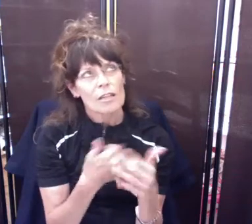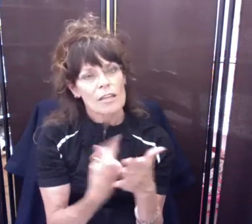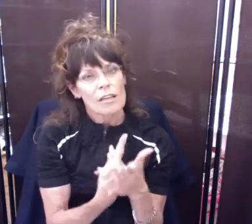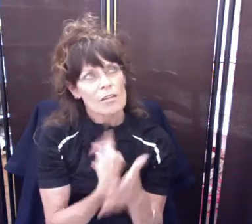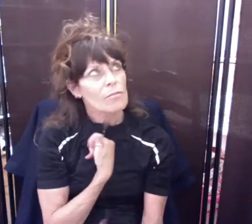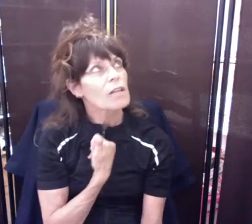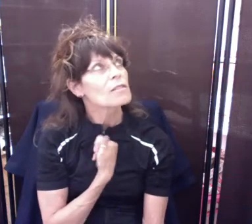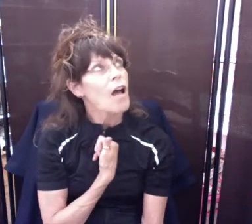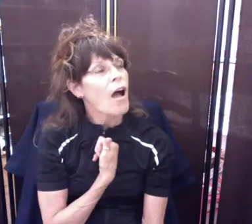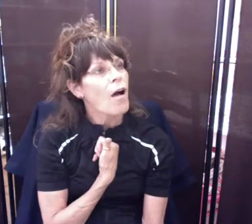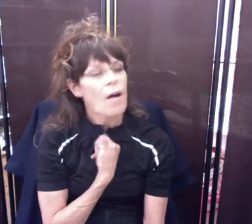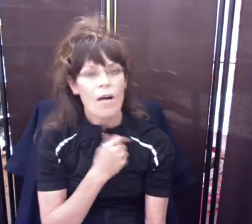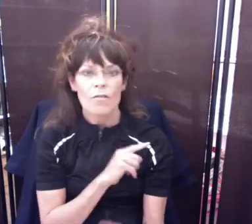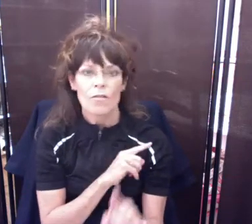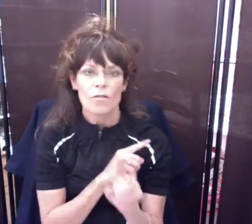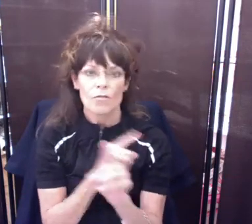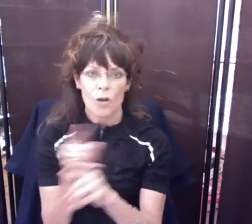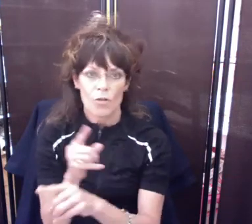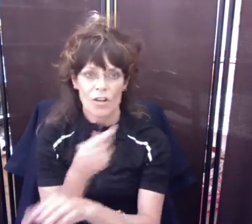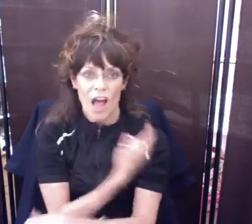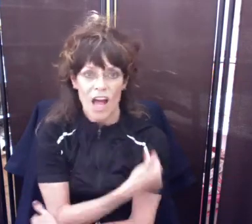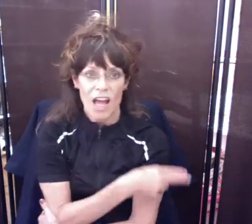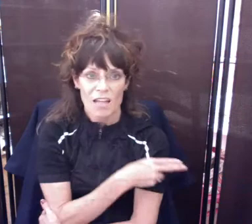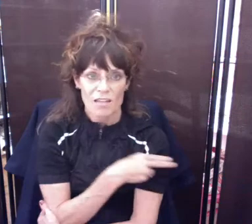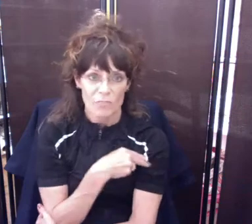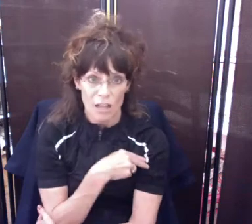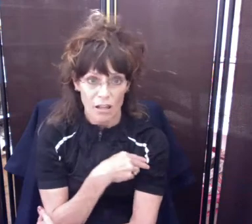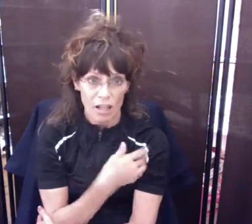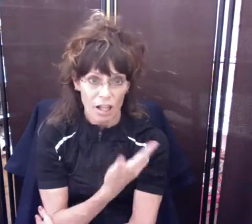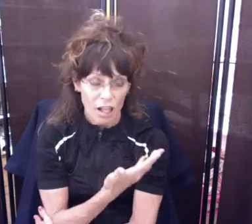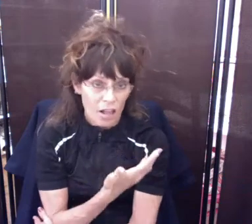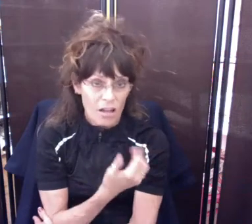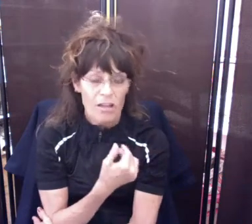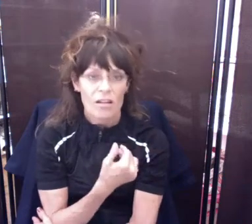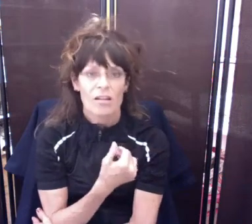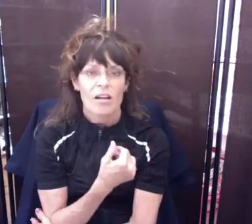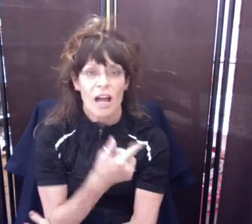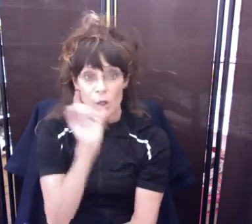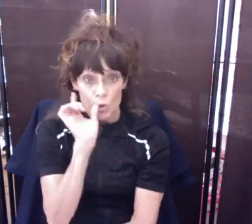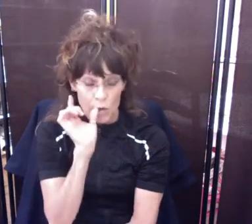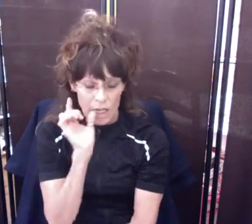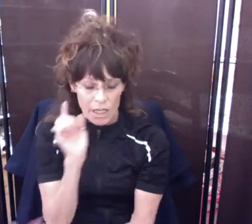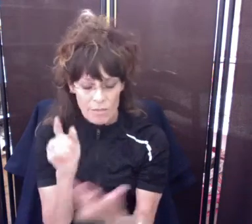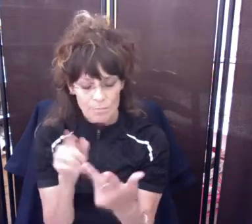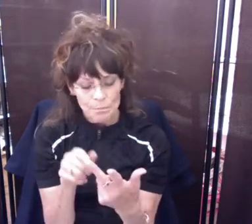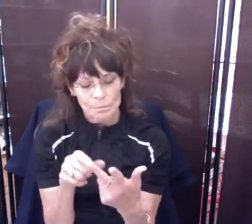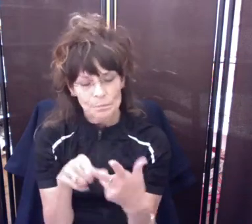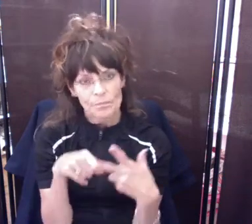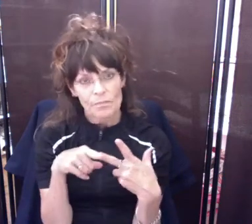go to the booby hatch because I'm flipping out. I could drink again. And the thought crosses my